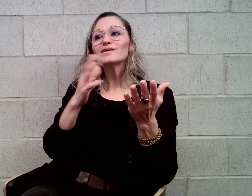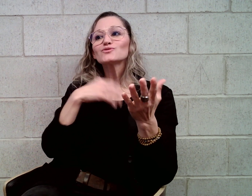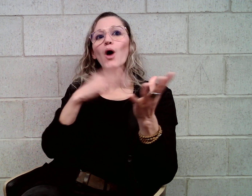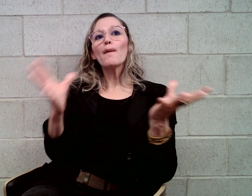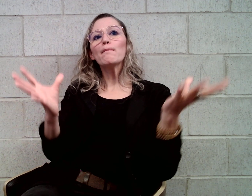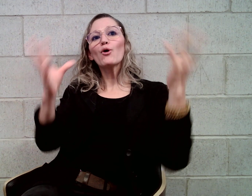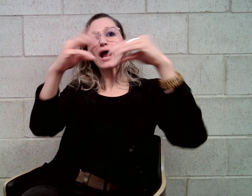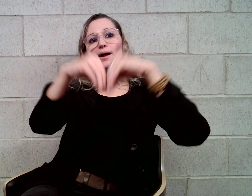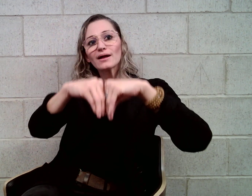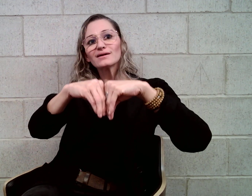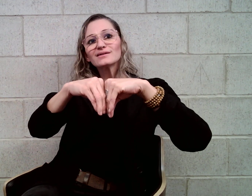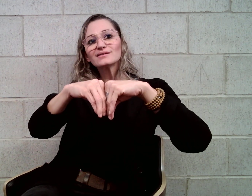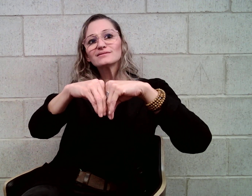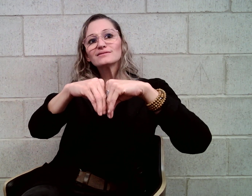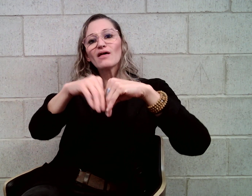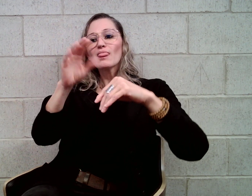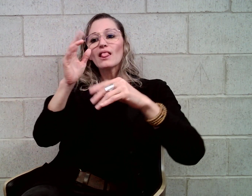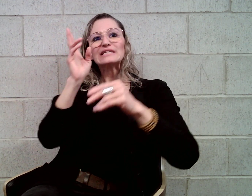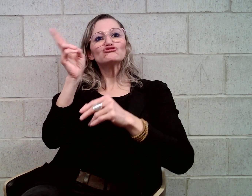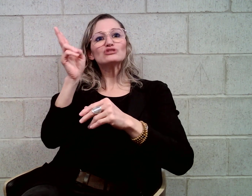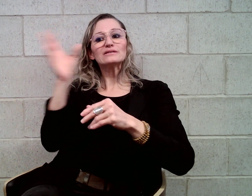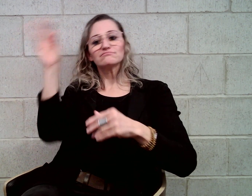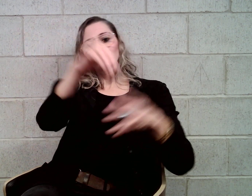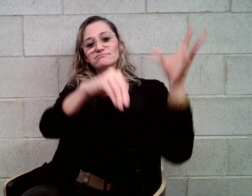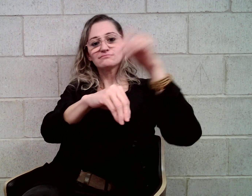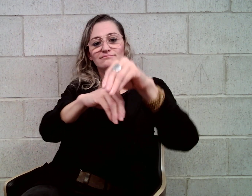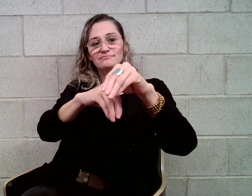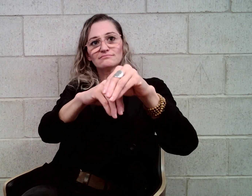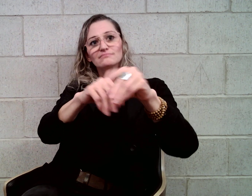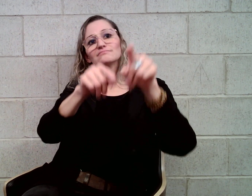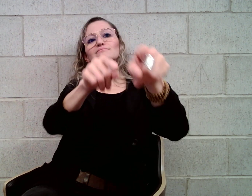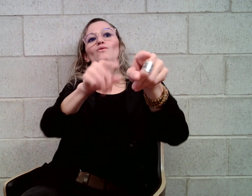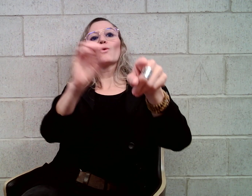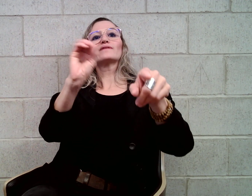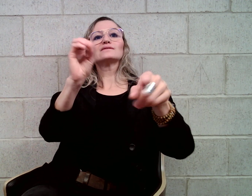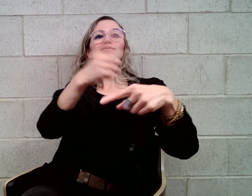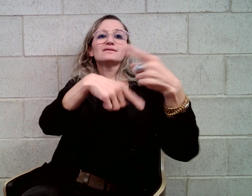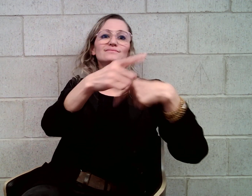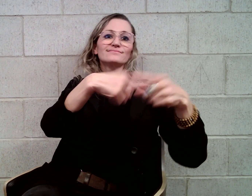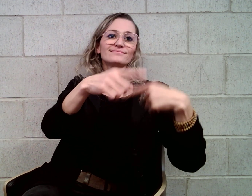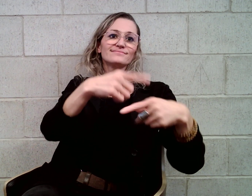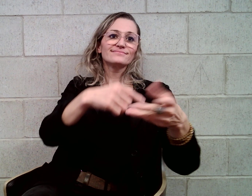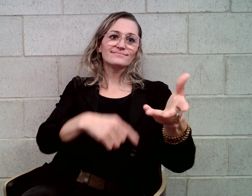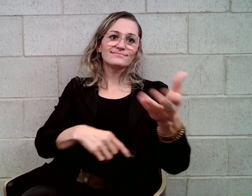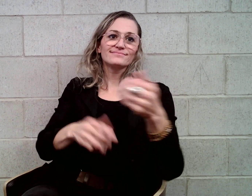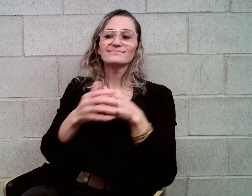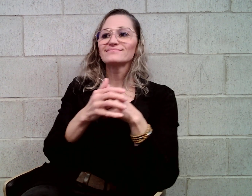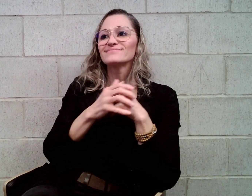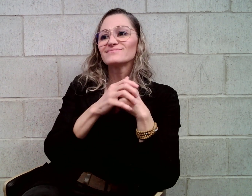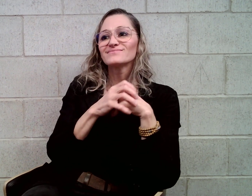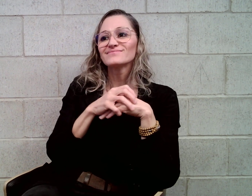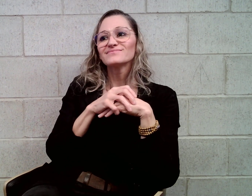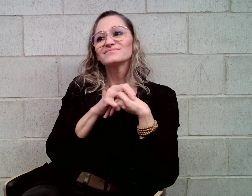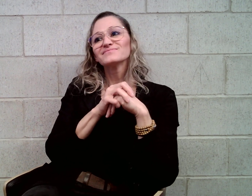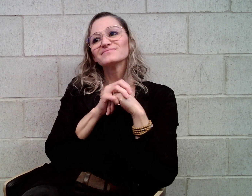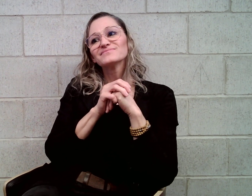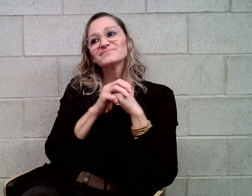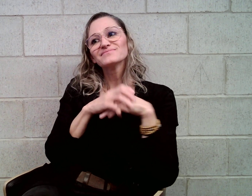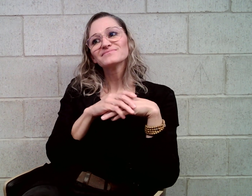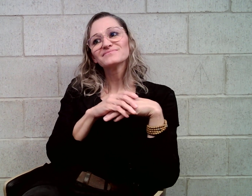but perceived it as mental illness. So there's all of these connections between mental illness and sign language that come from our